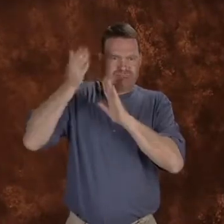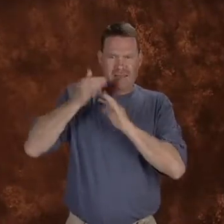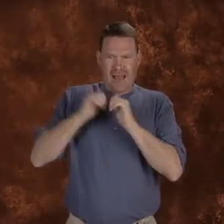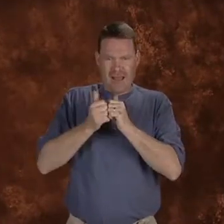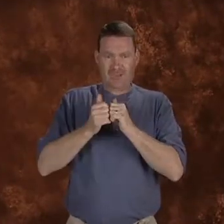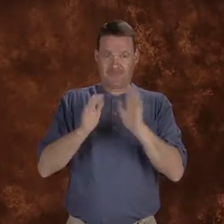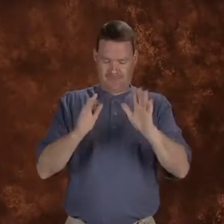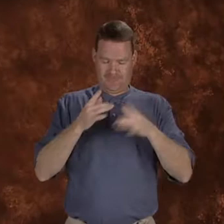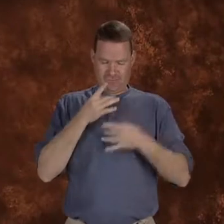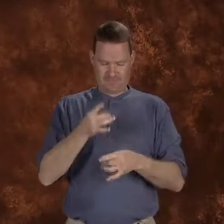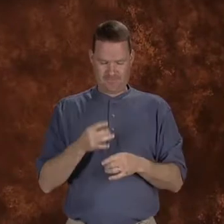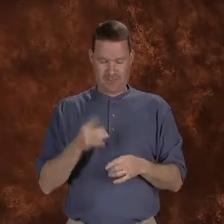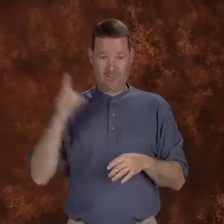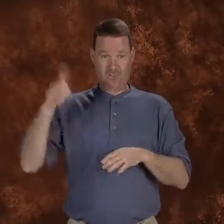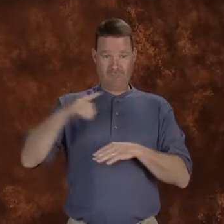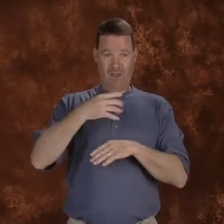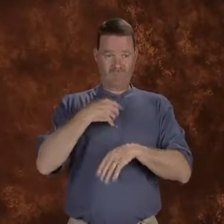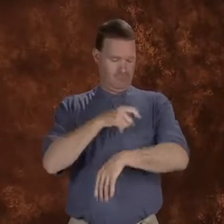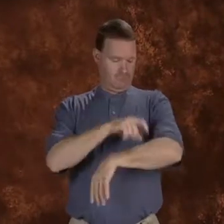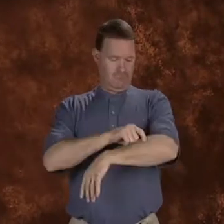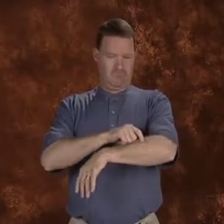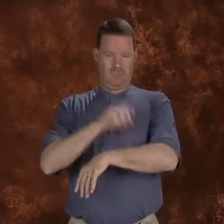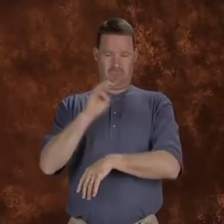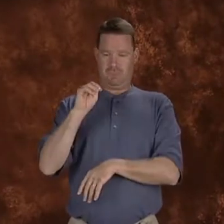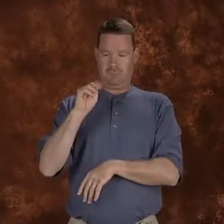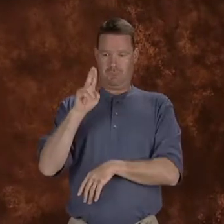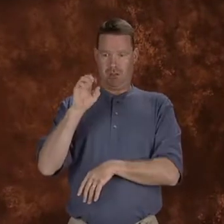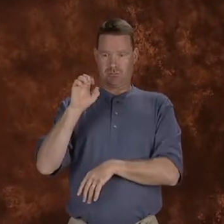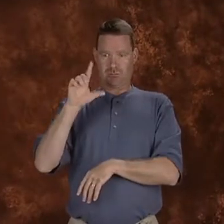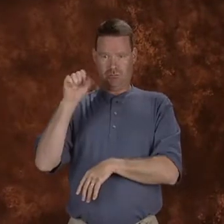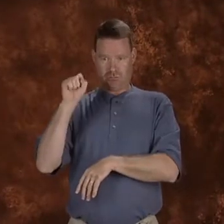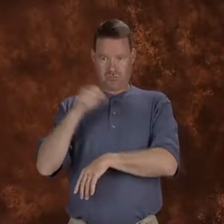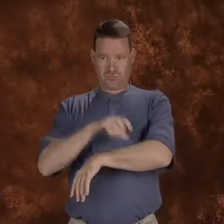How do the dolphins handle such pressure?